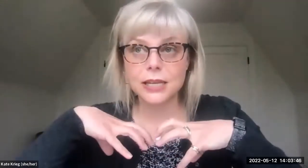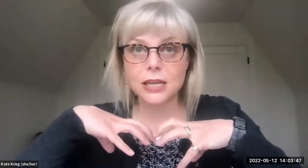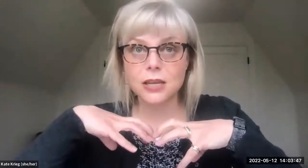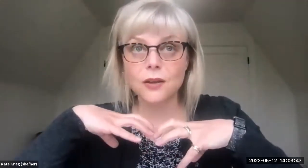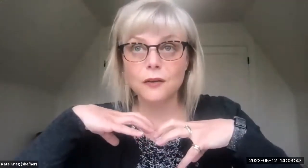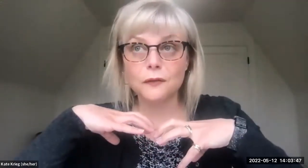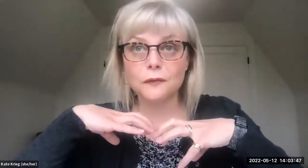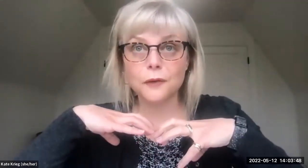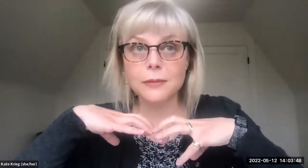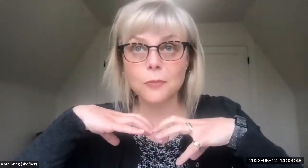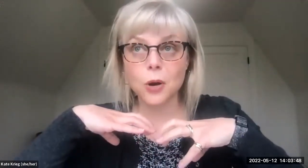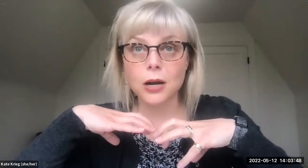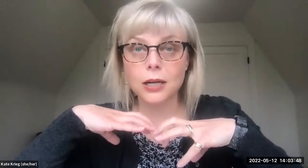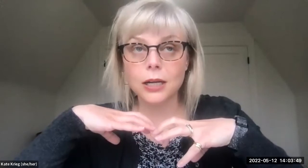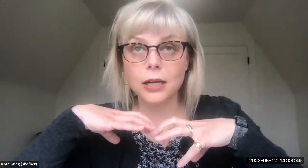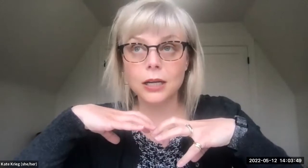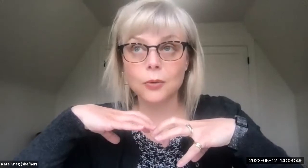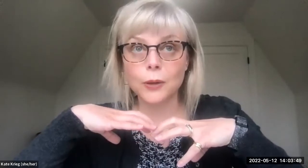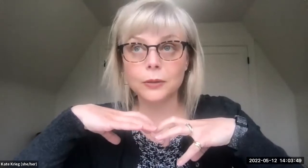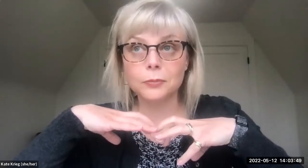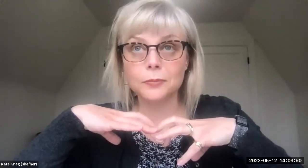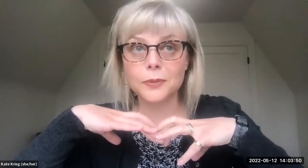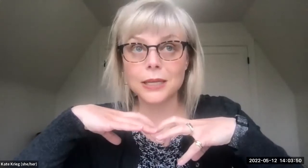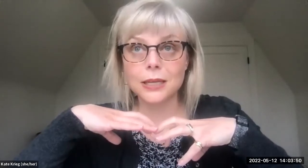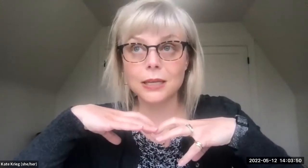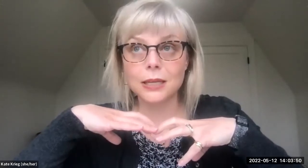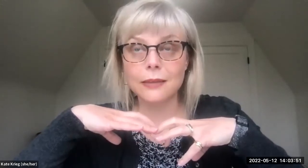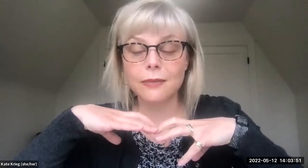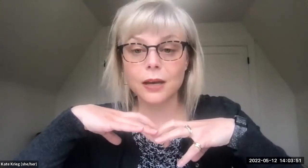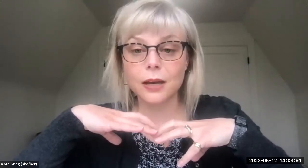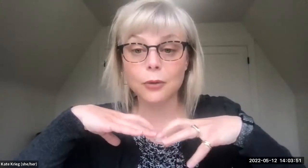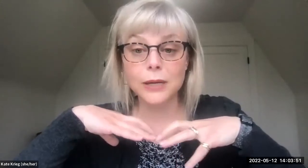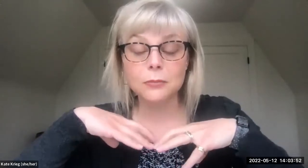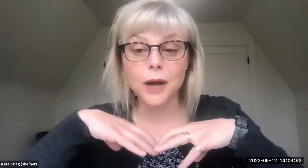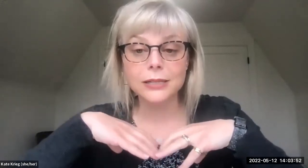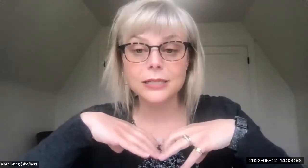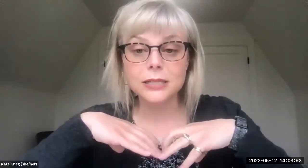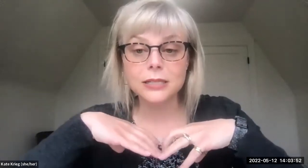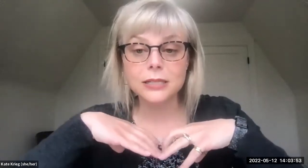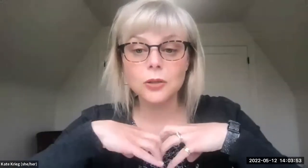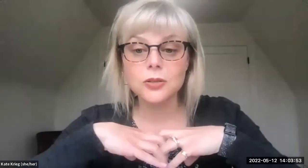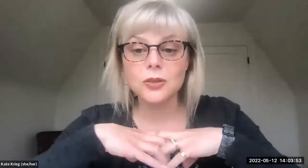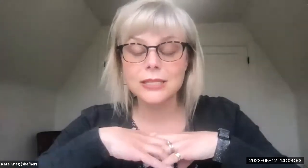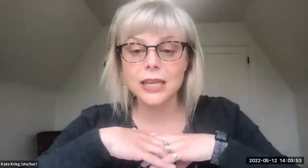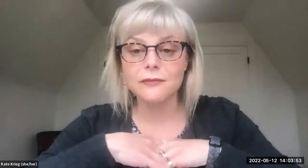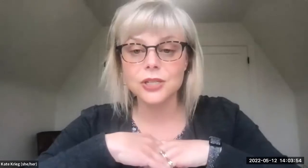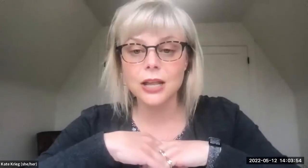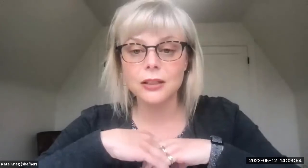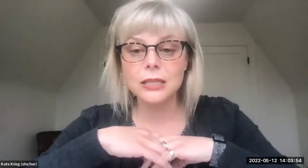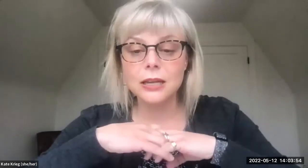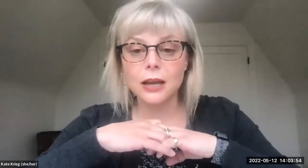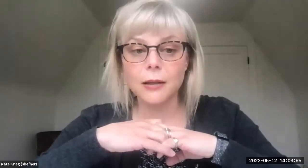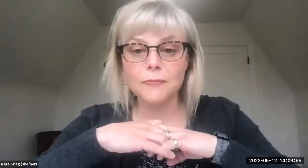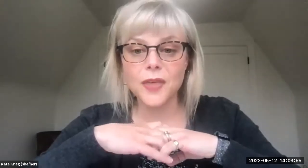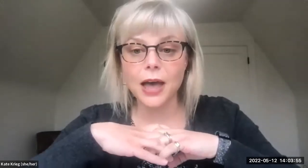BSTT framework will be in the equity and practice module. So that's a Canvas